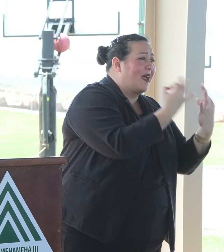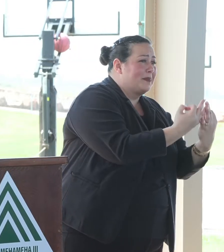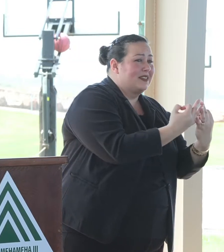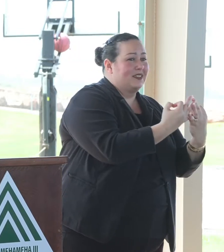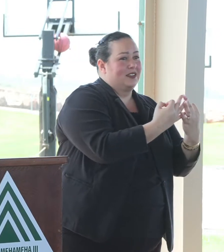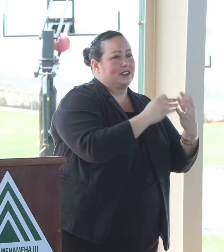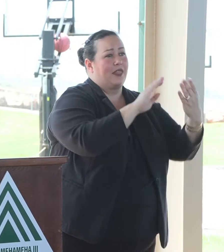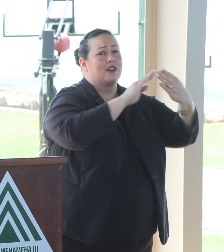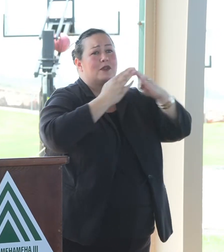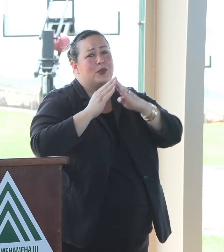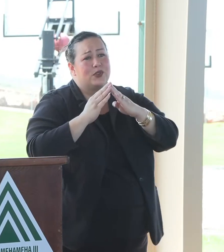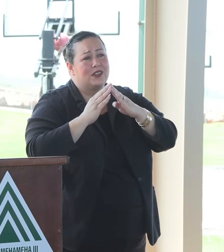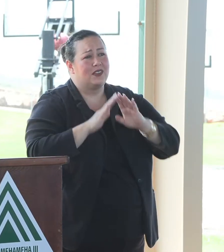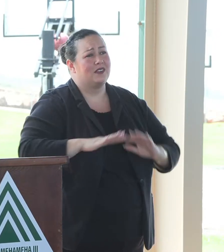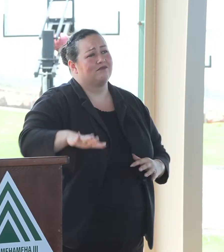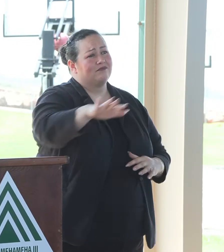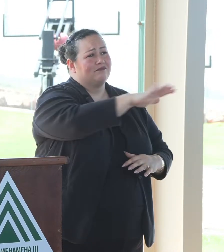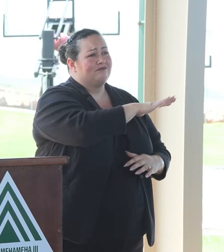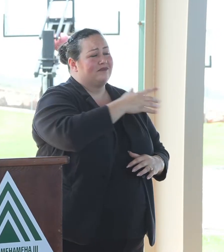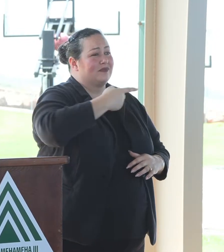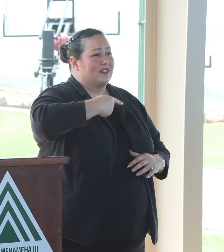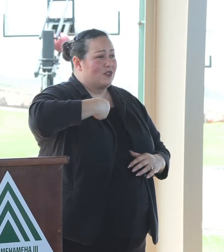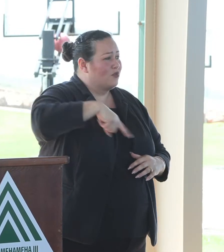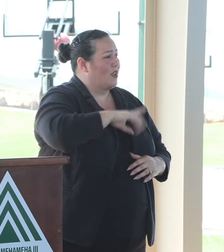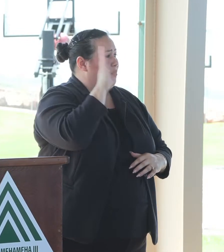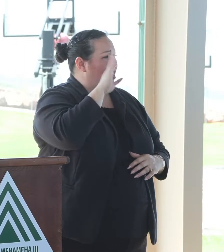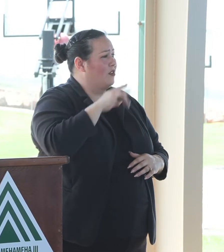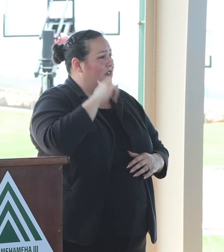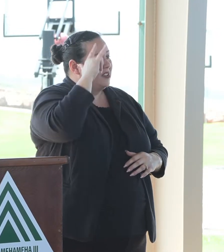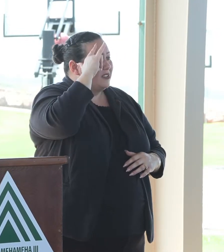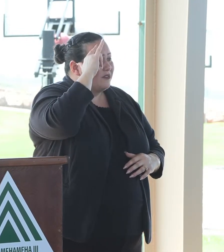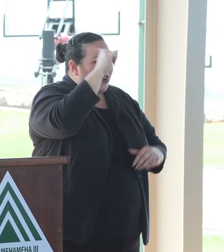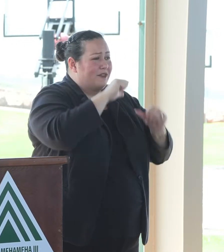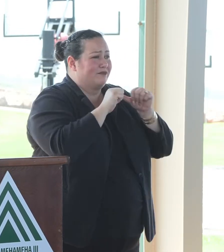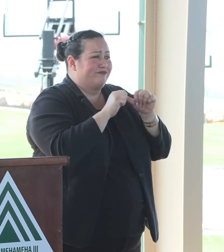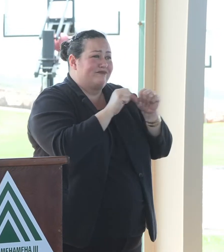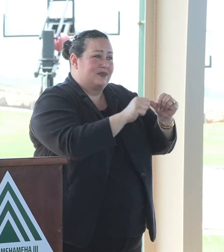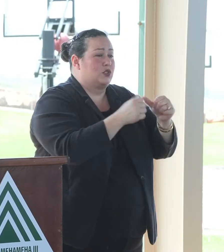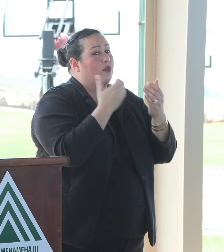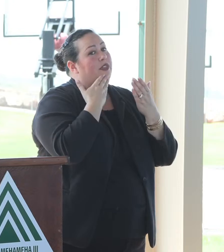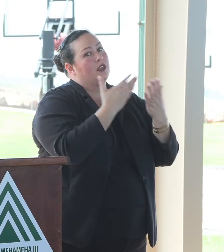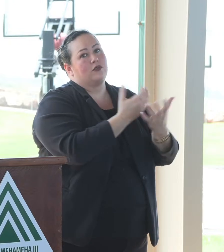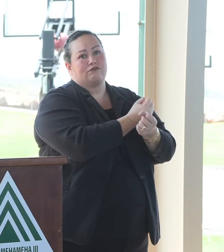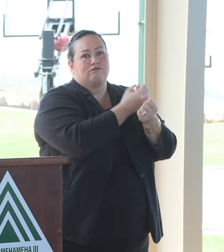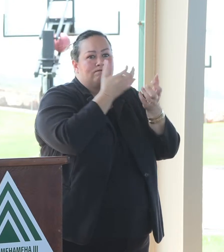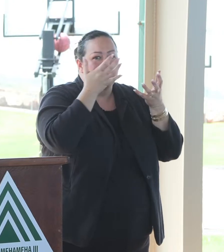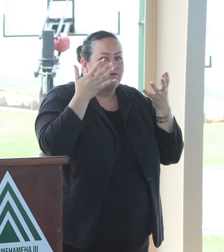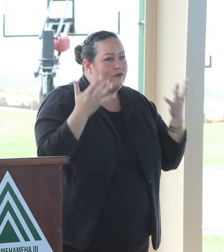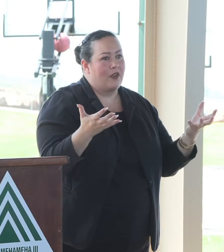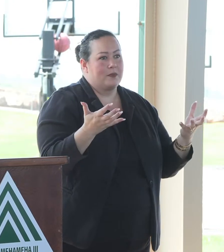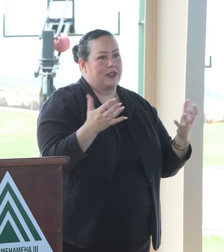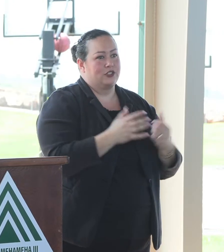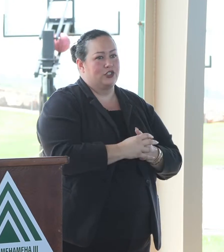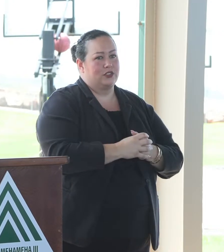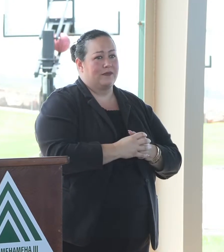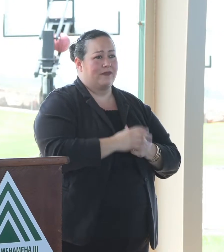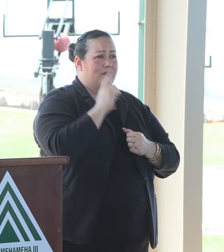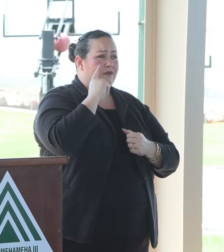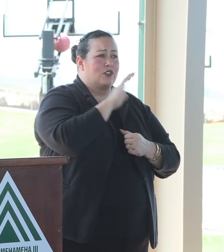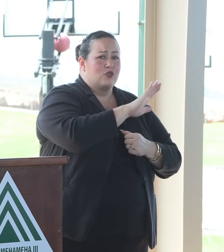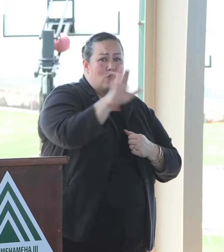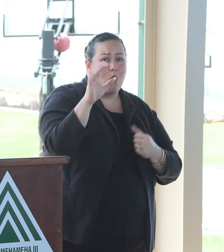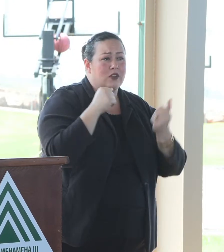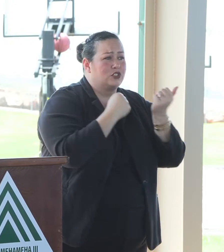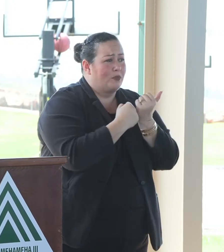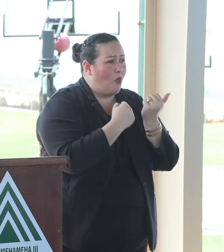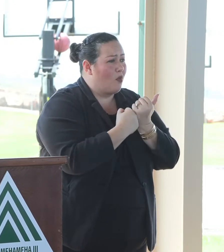our community will last forever and ever. So thank you all very much for your support,